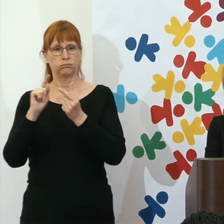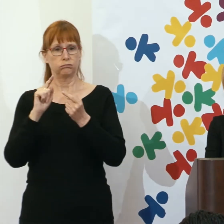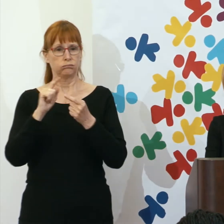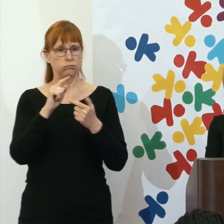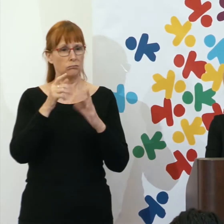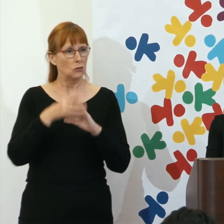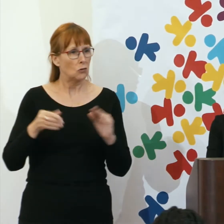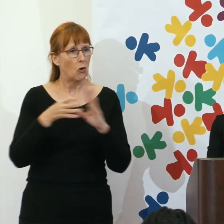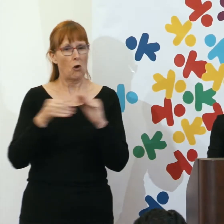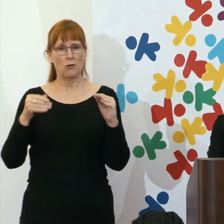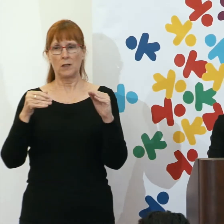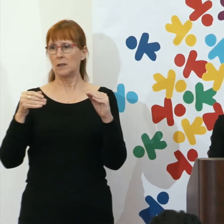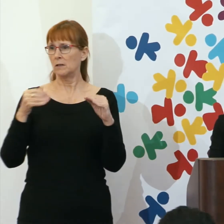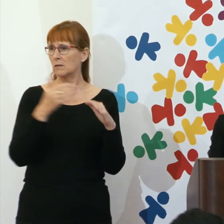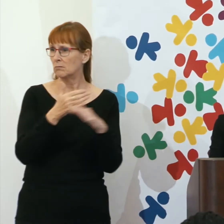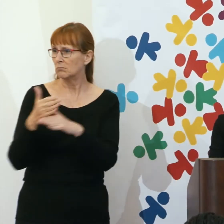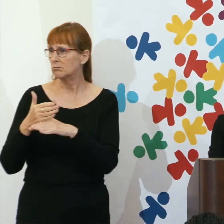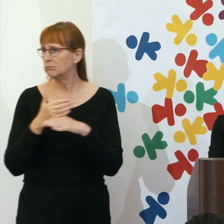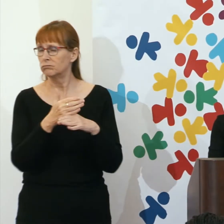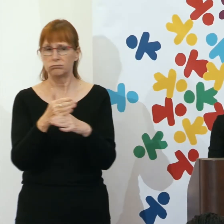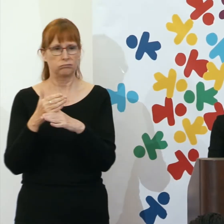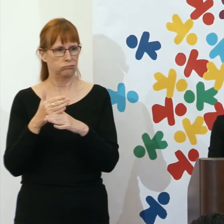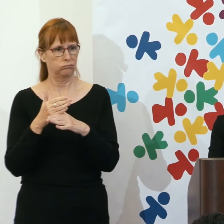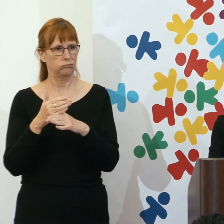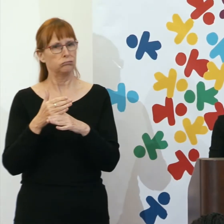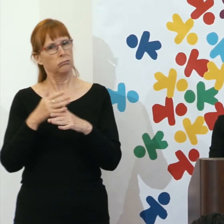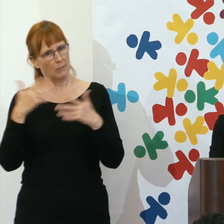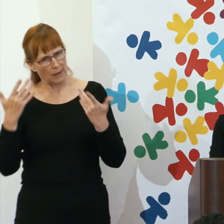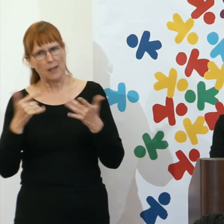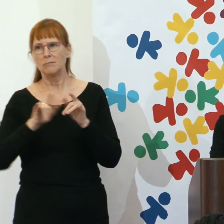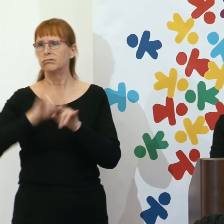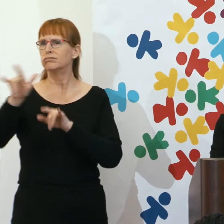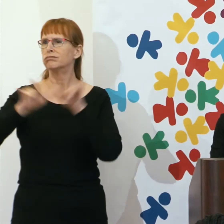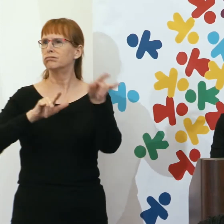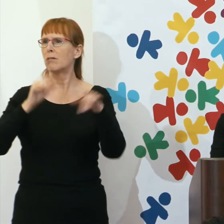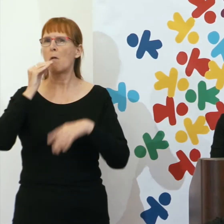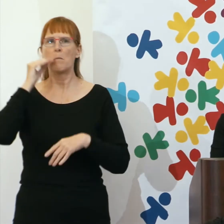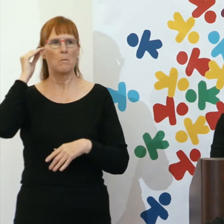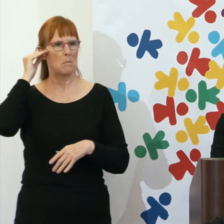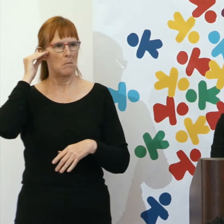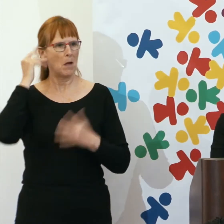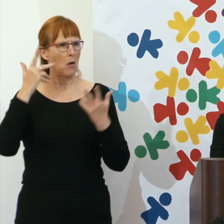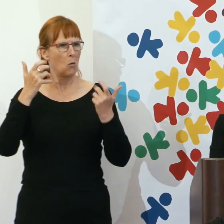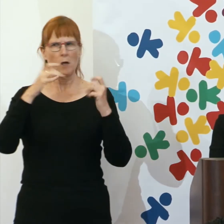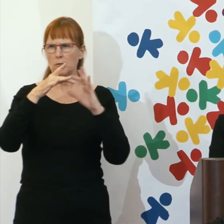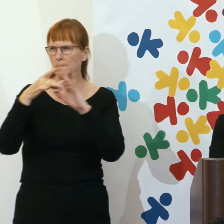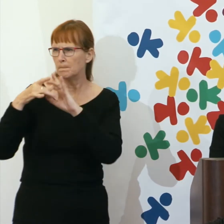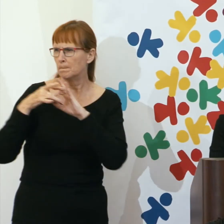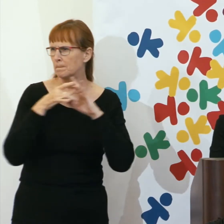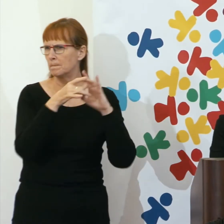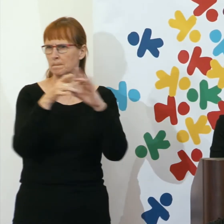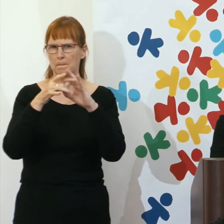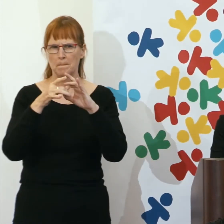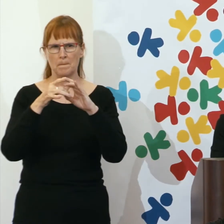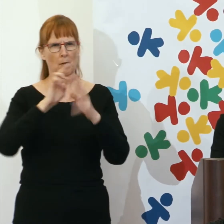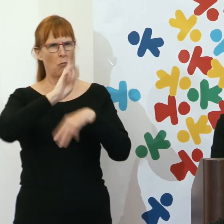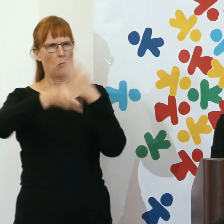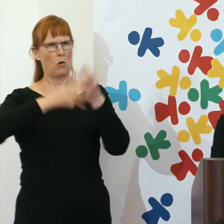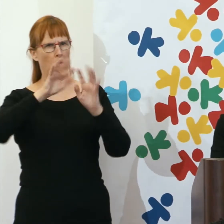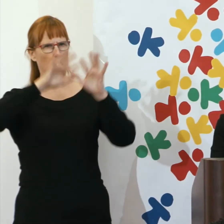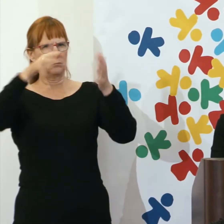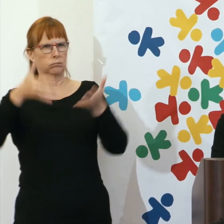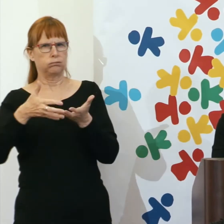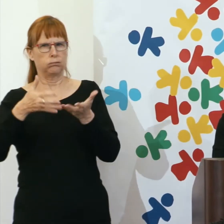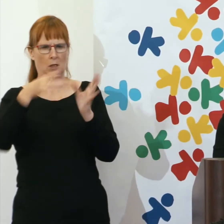understanding. We left resolved to build together a global movement on social connectedness.